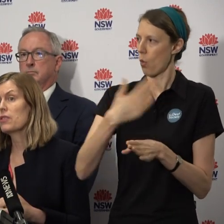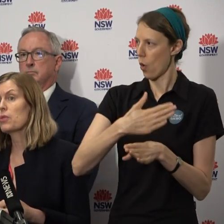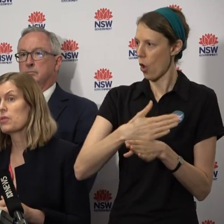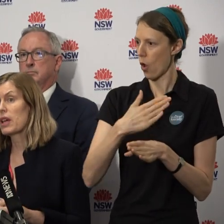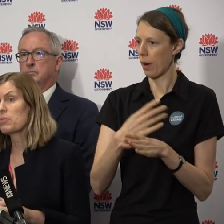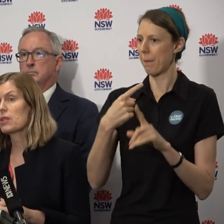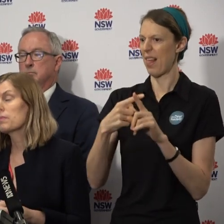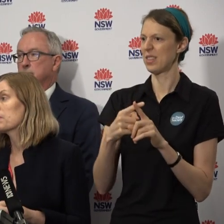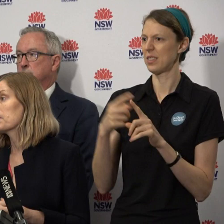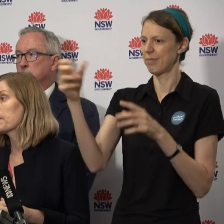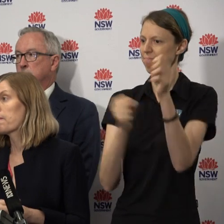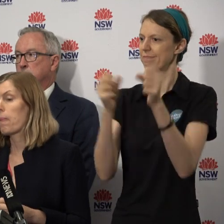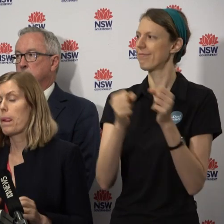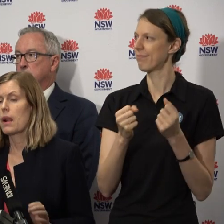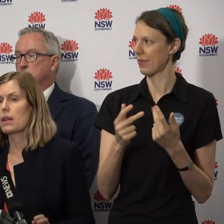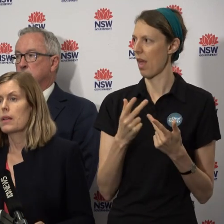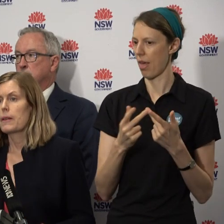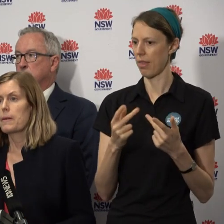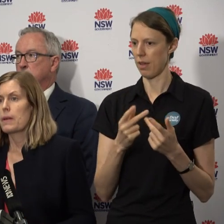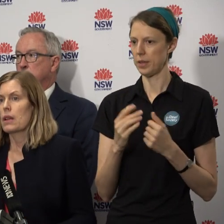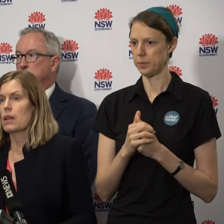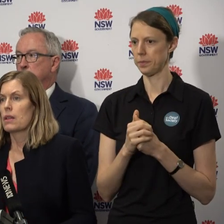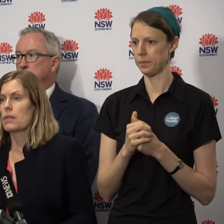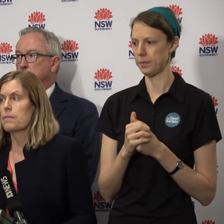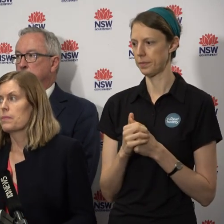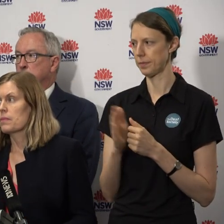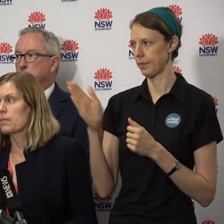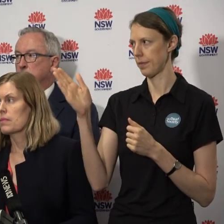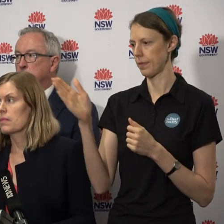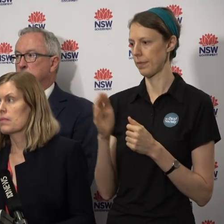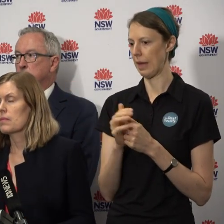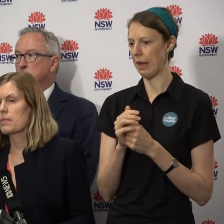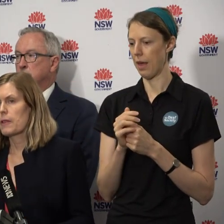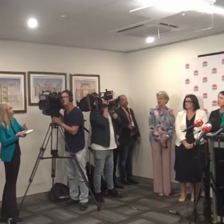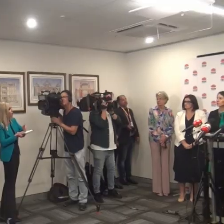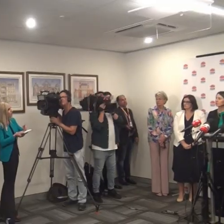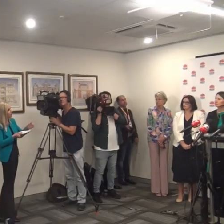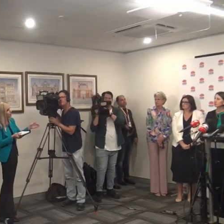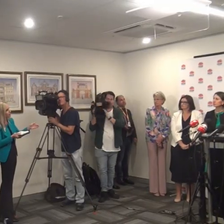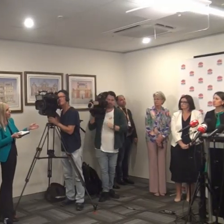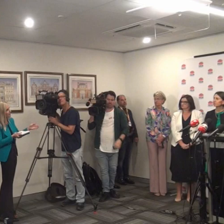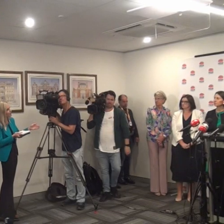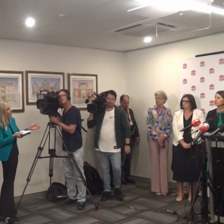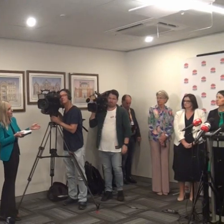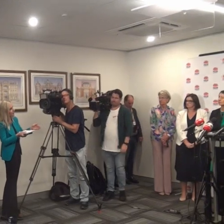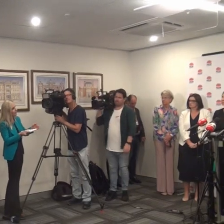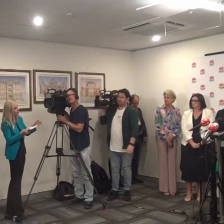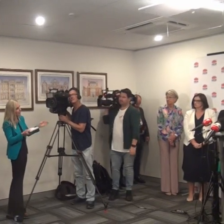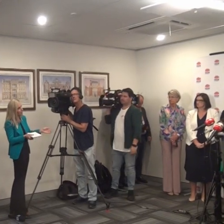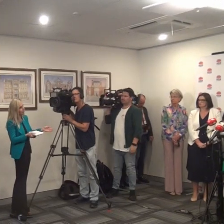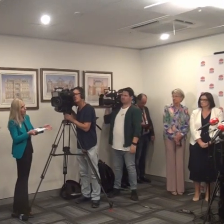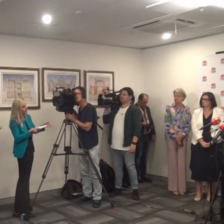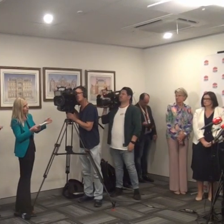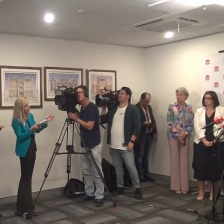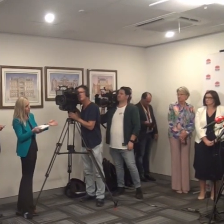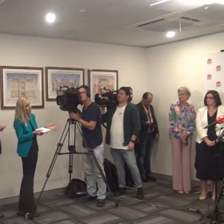agencies to fill those gaps. This is only the beginning, and it will likely get worse. So what contingency is there if that